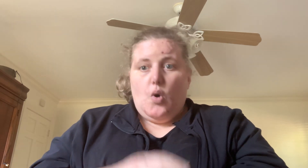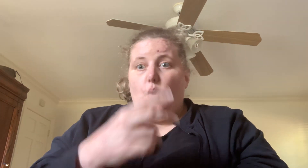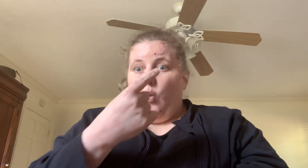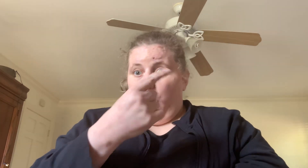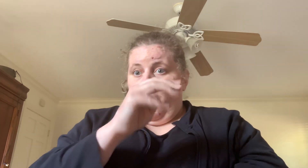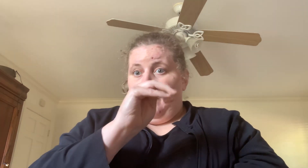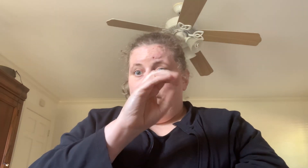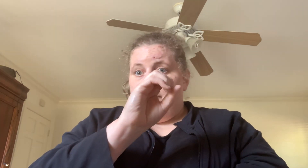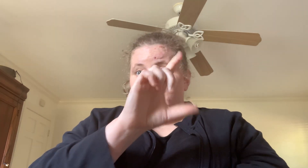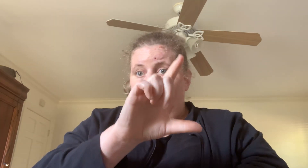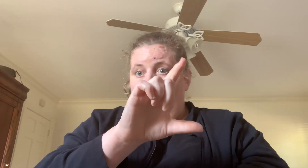is